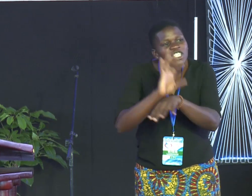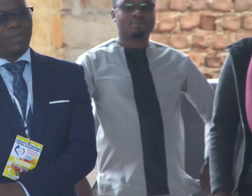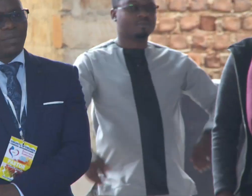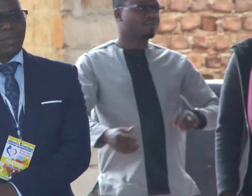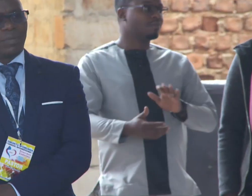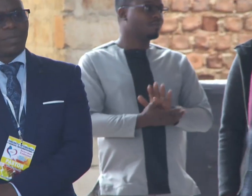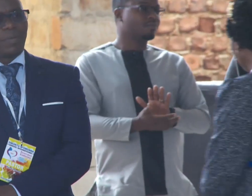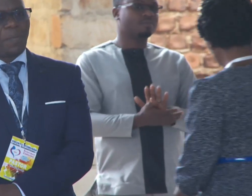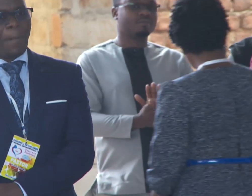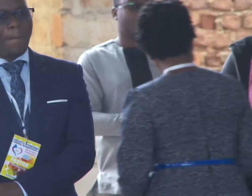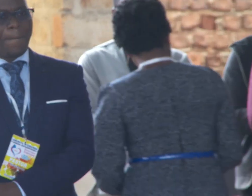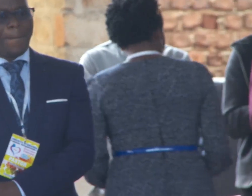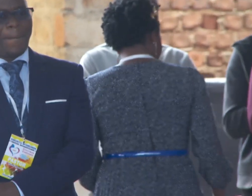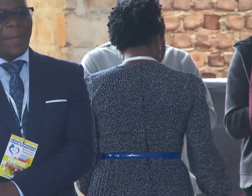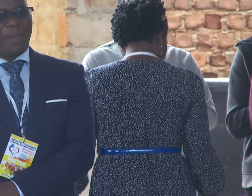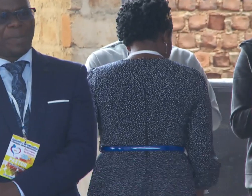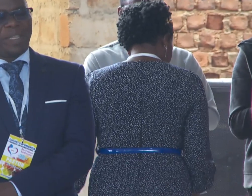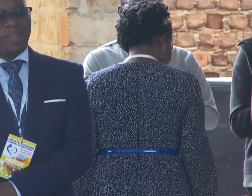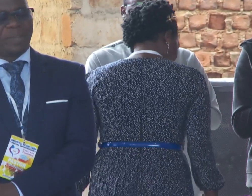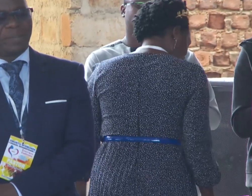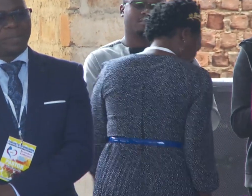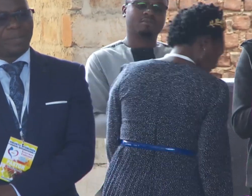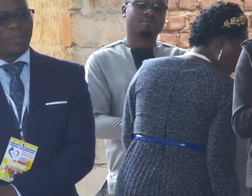the children's pastor in church.